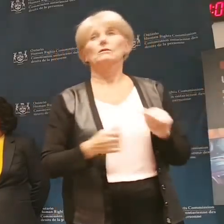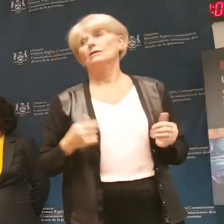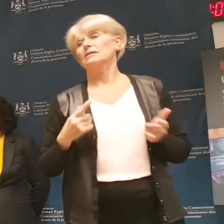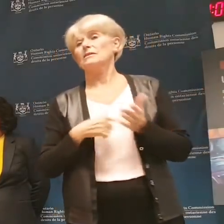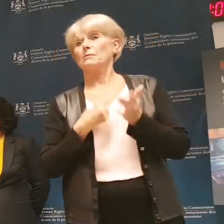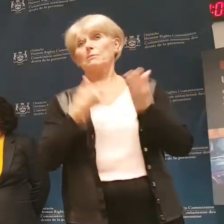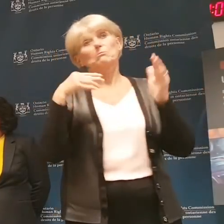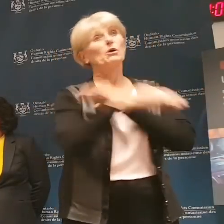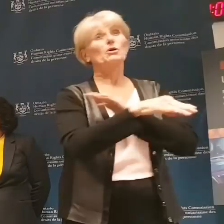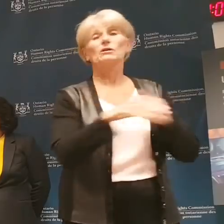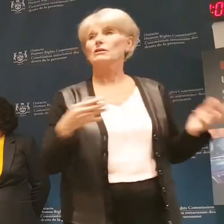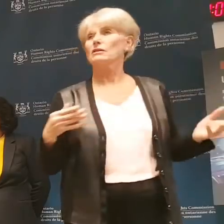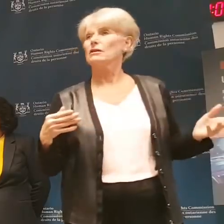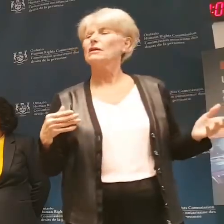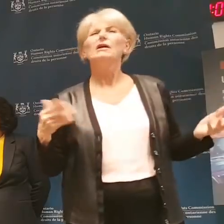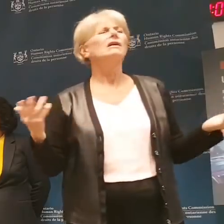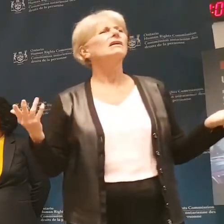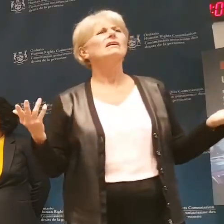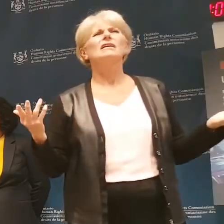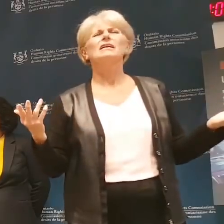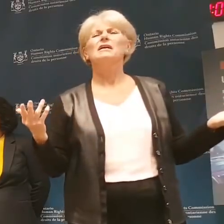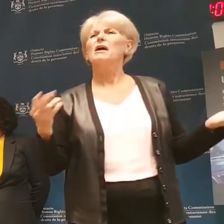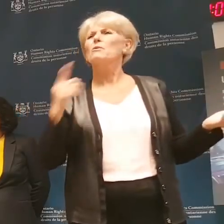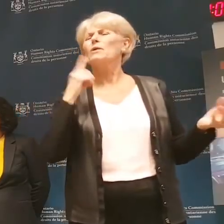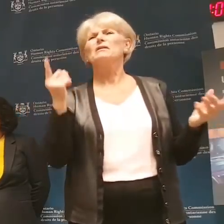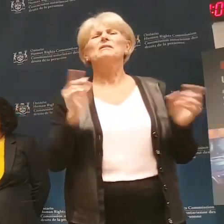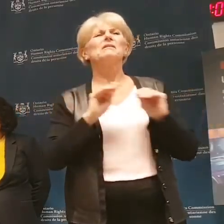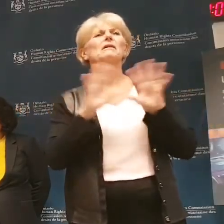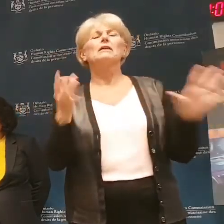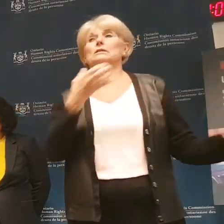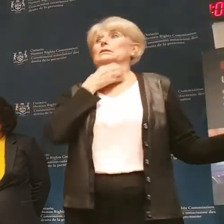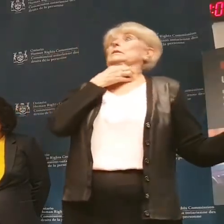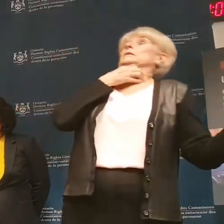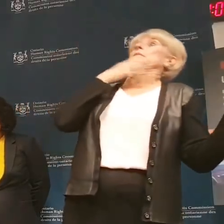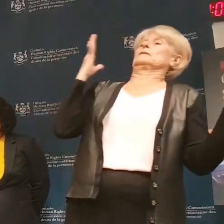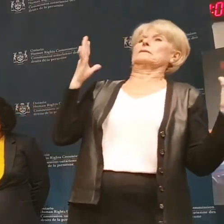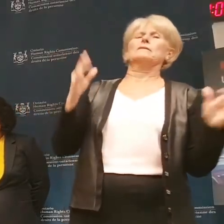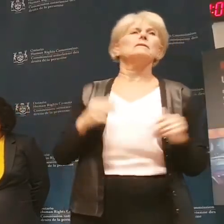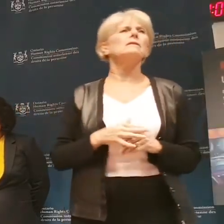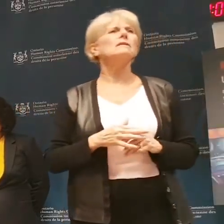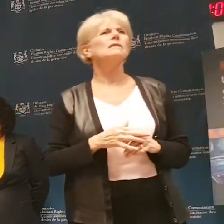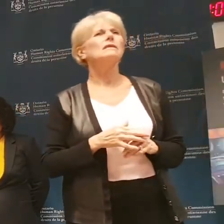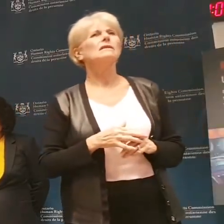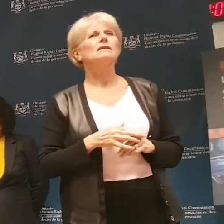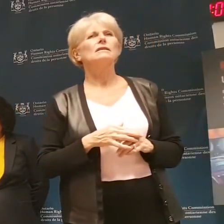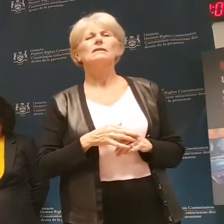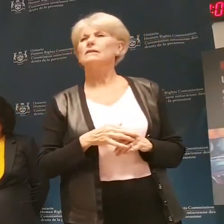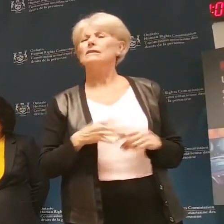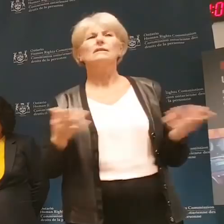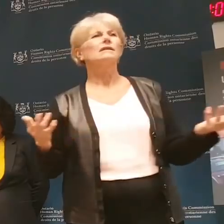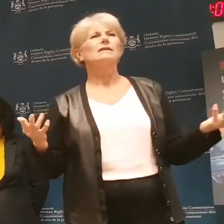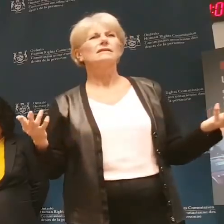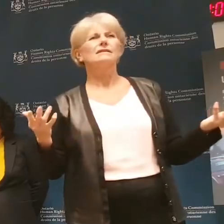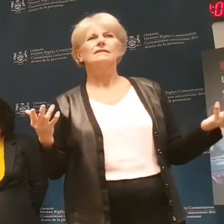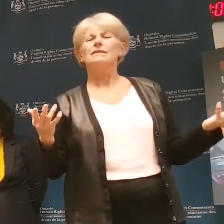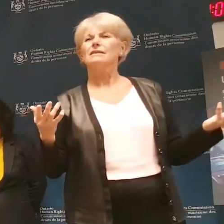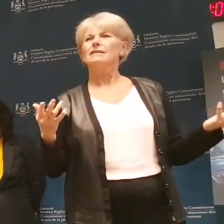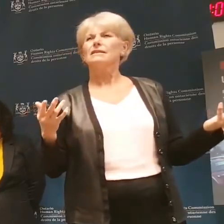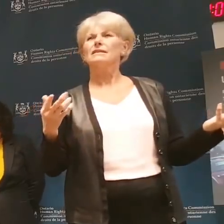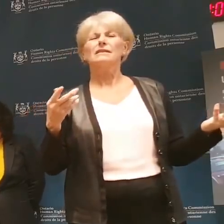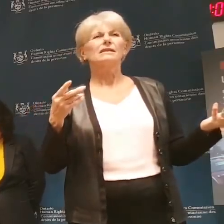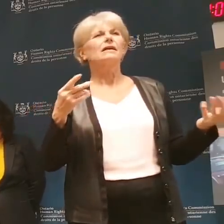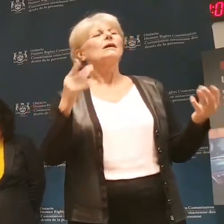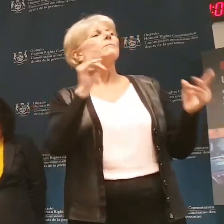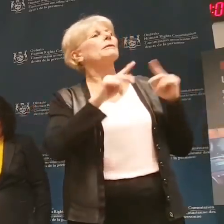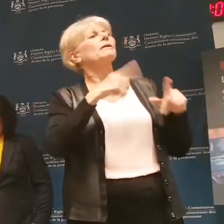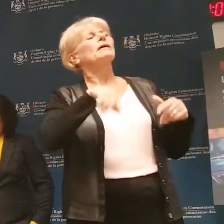sometimes murder, and just plain intimidation. And for people coming from places where they have had